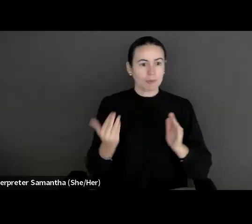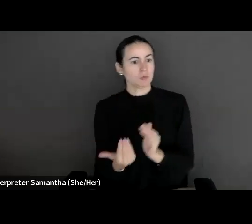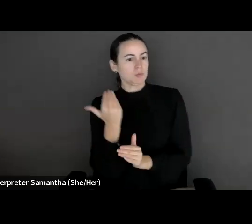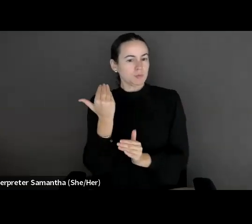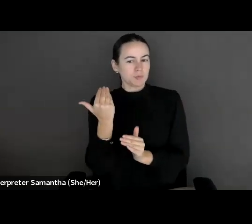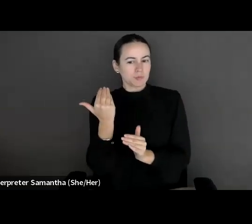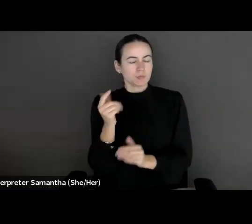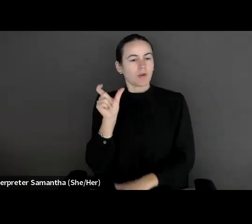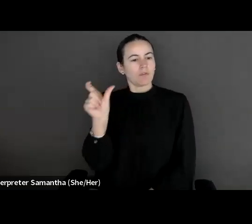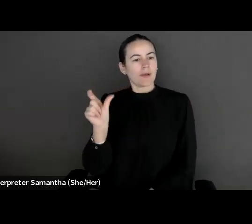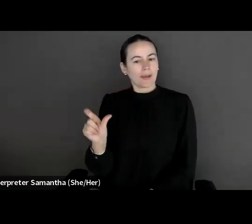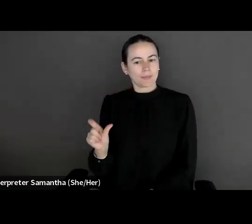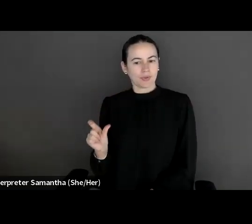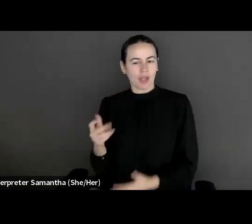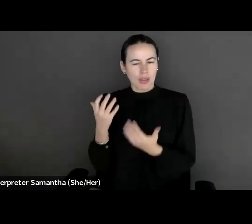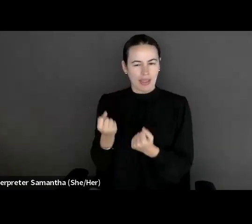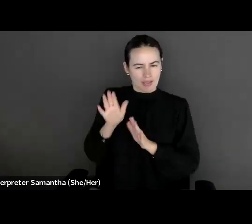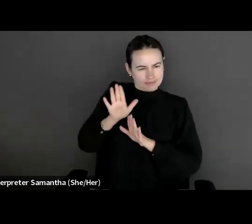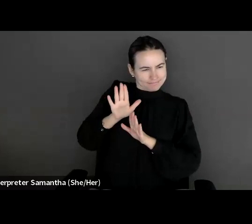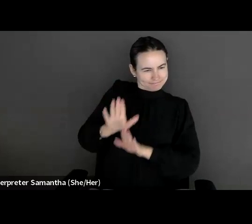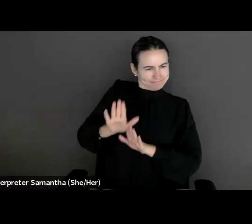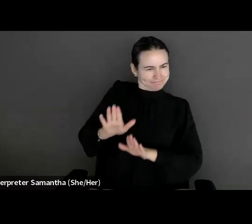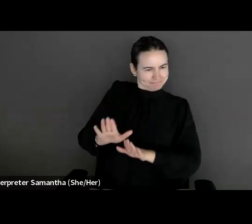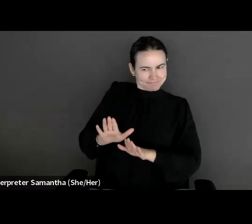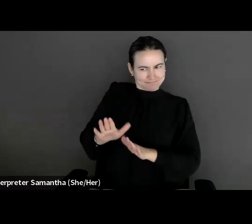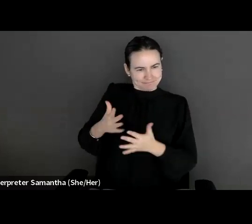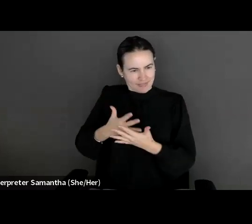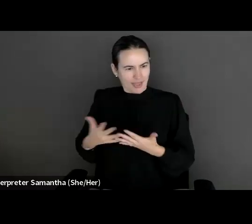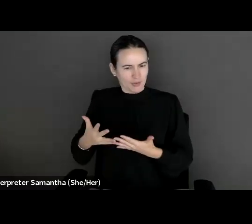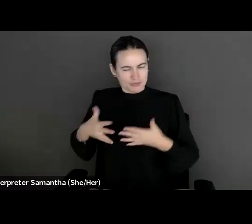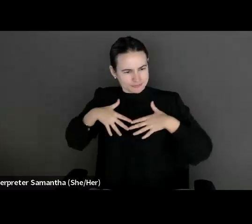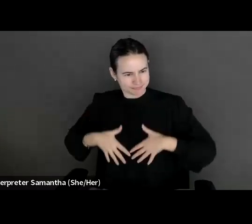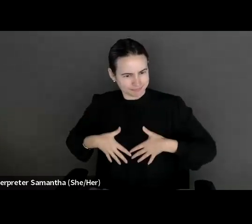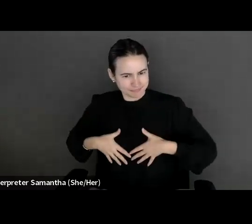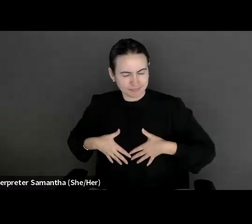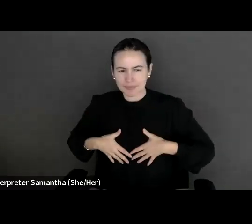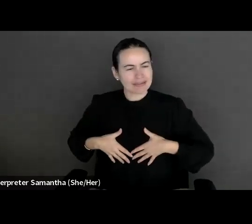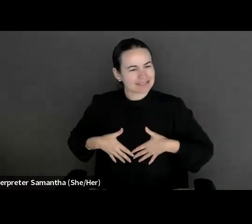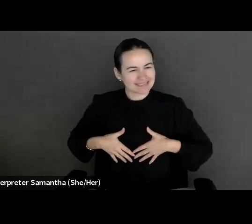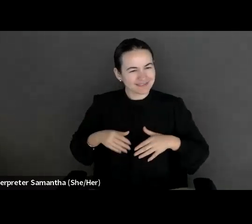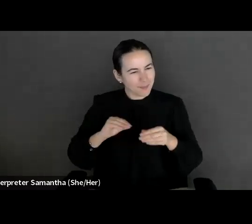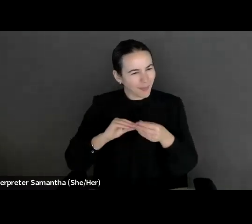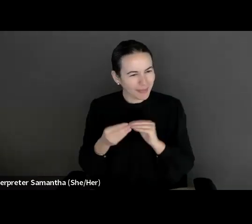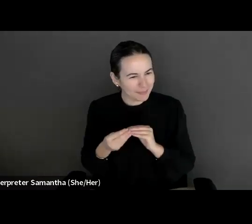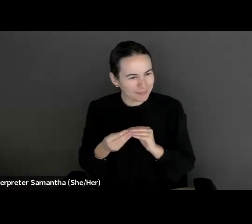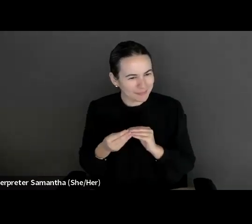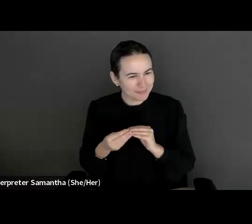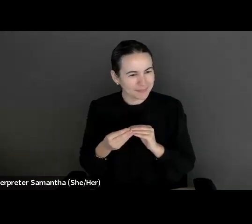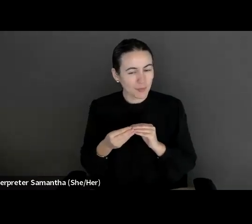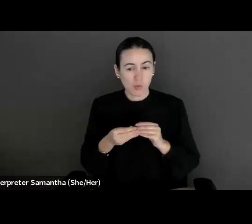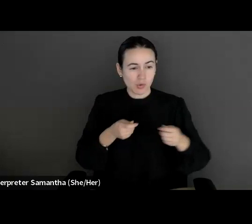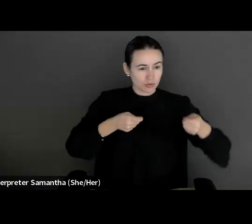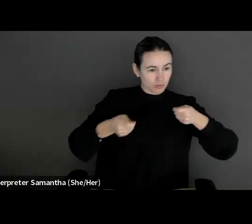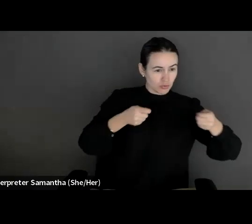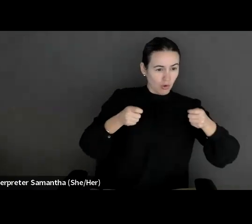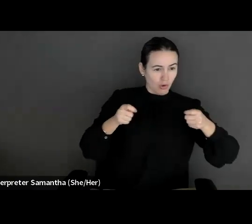is idiomatic. Now, this is another real problem because when pilots and air traffic controllers are communicating, they certainly should